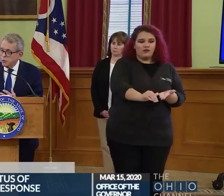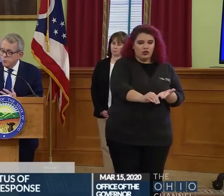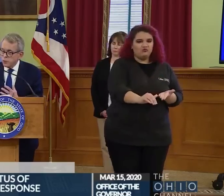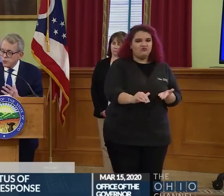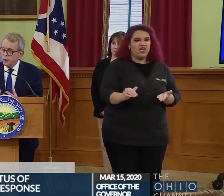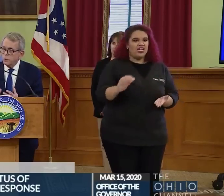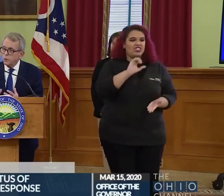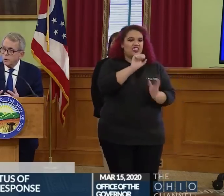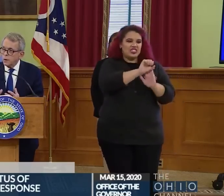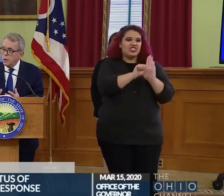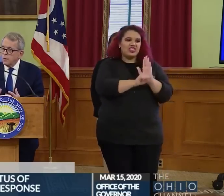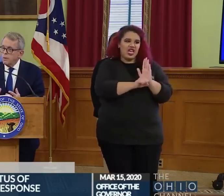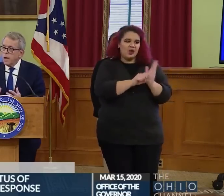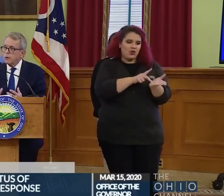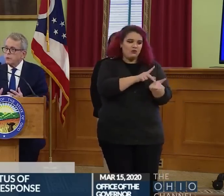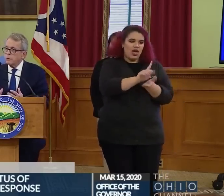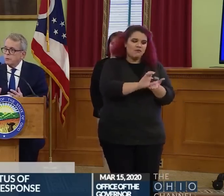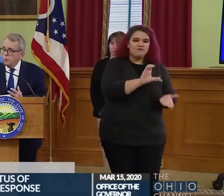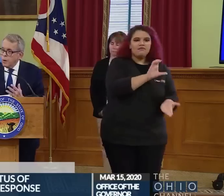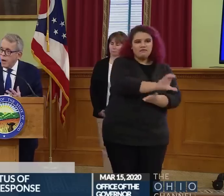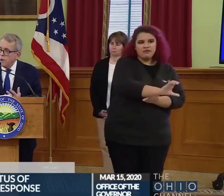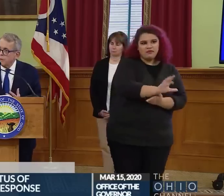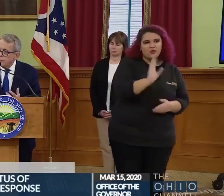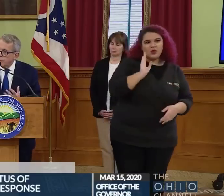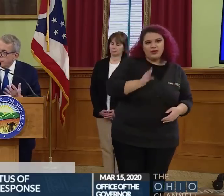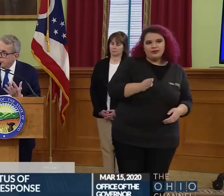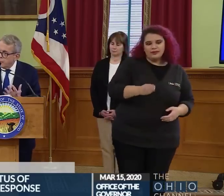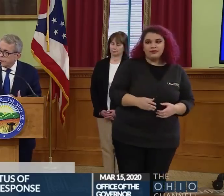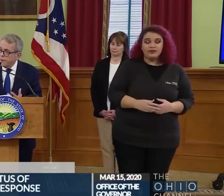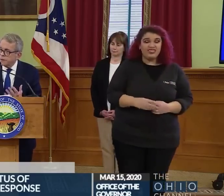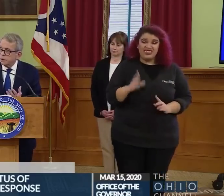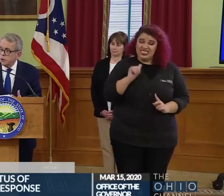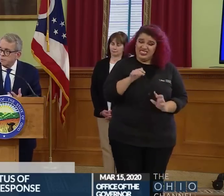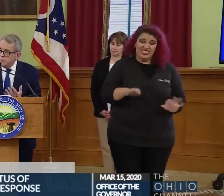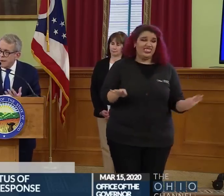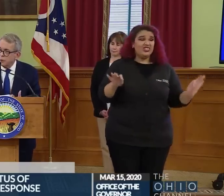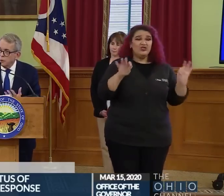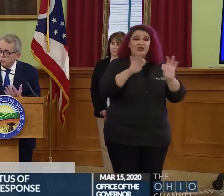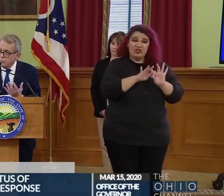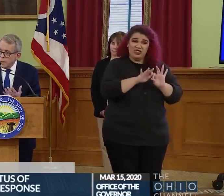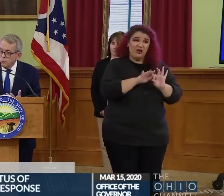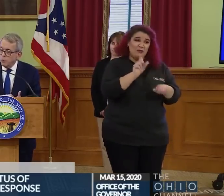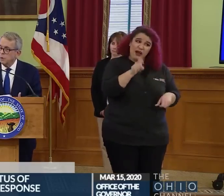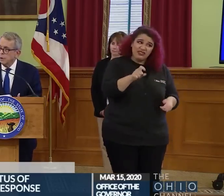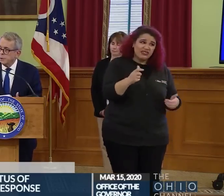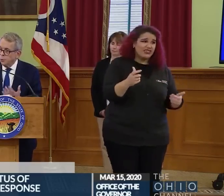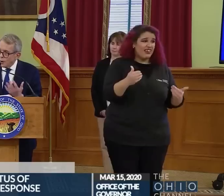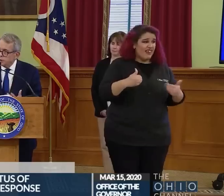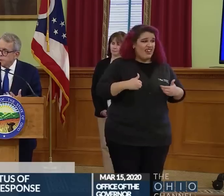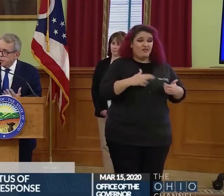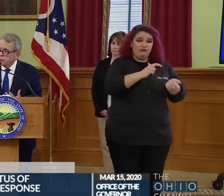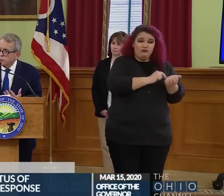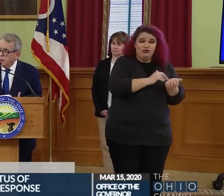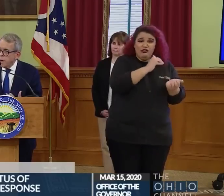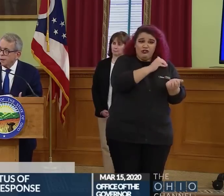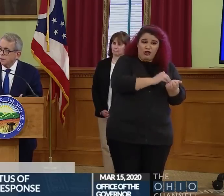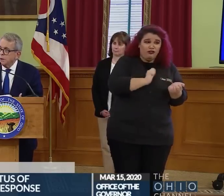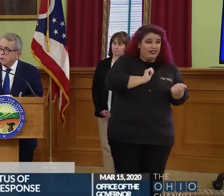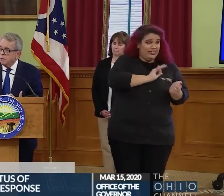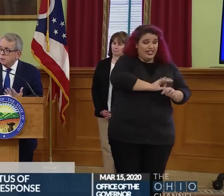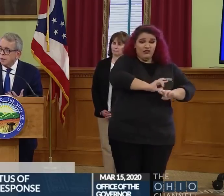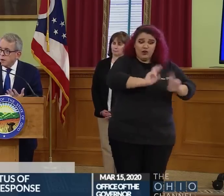it's going to be critical that we have the necessary medical people as well as medical